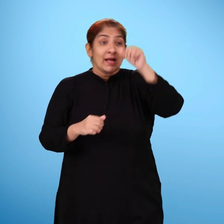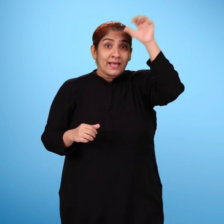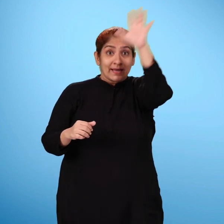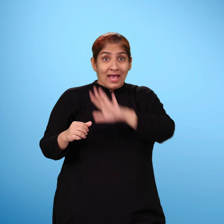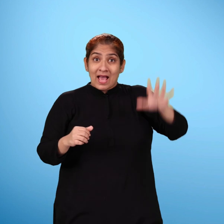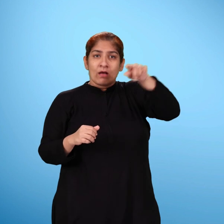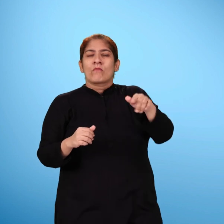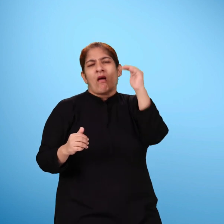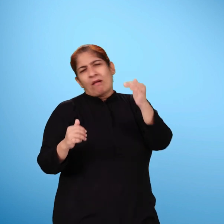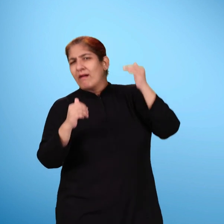knowledge of India.